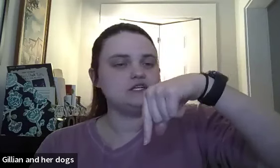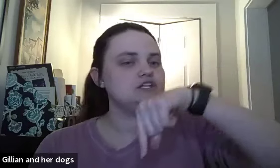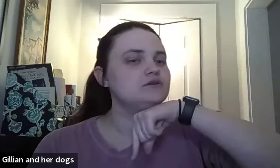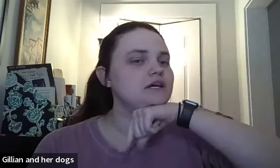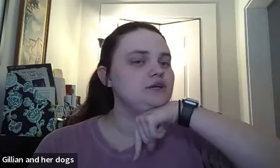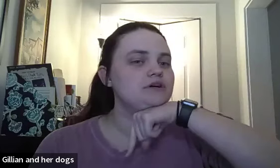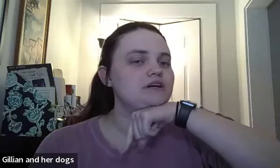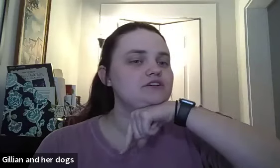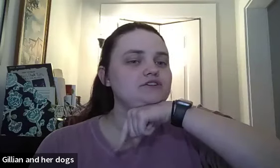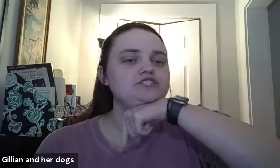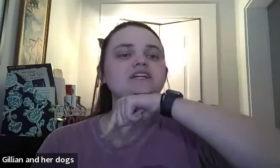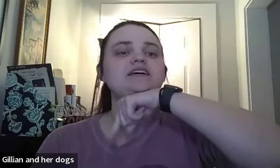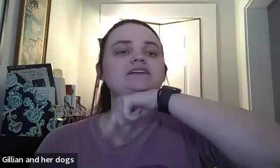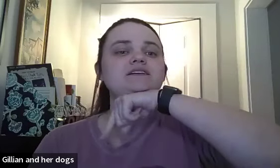into a Q and you put it under your chin.